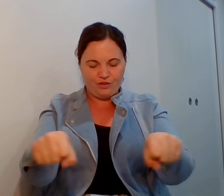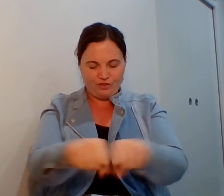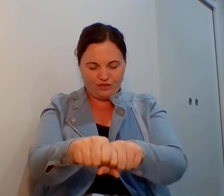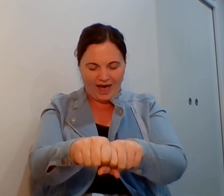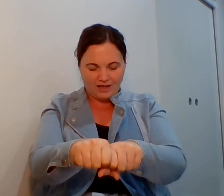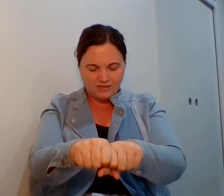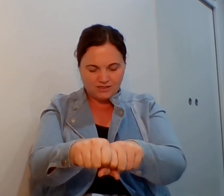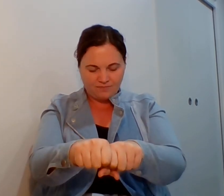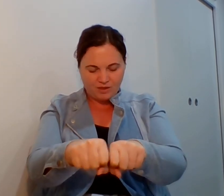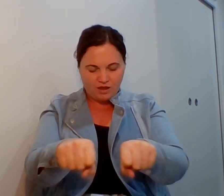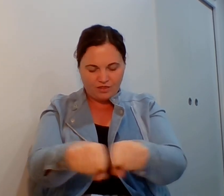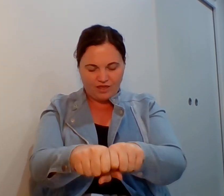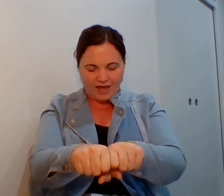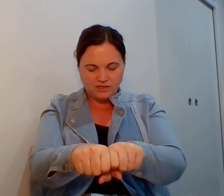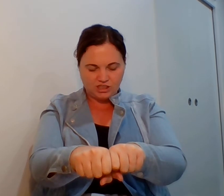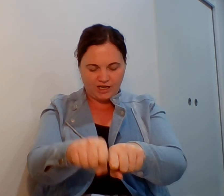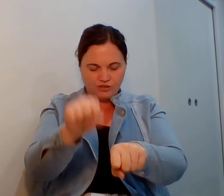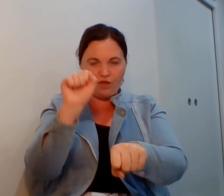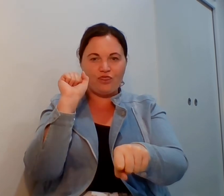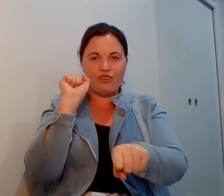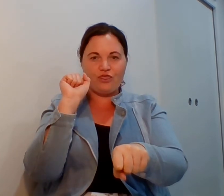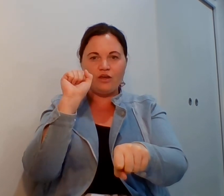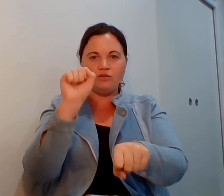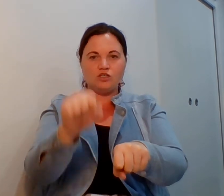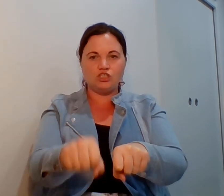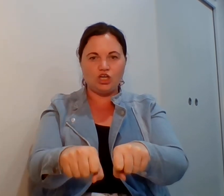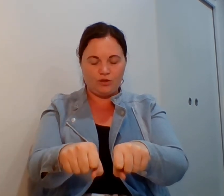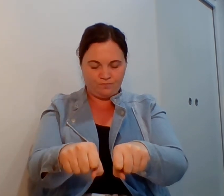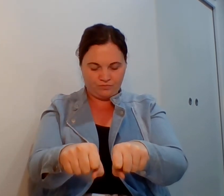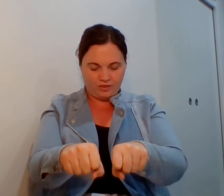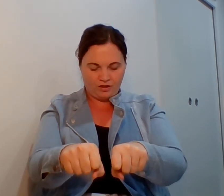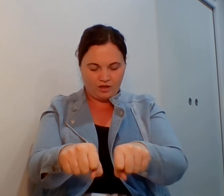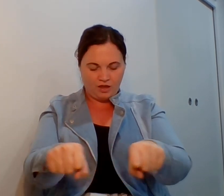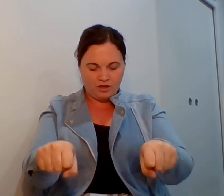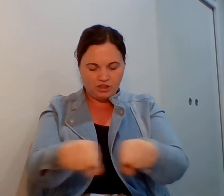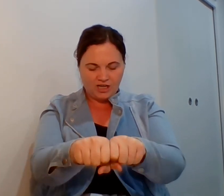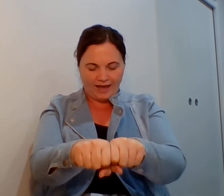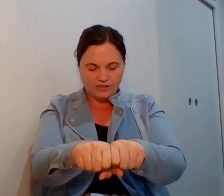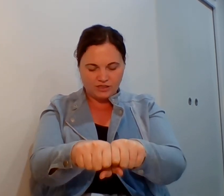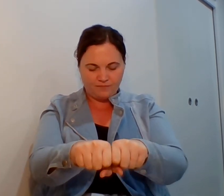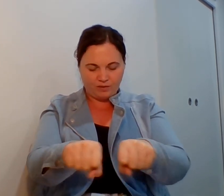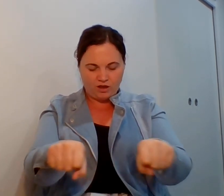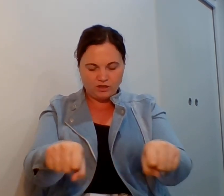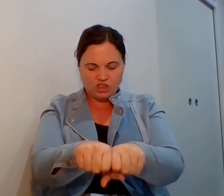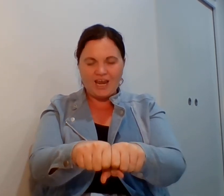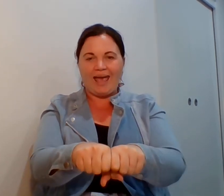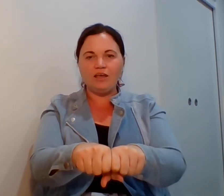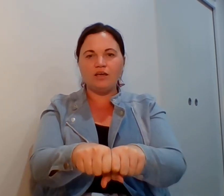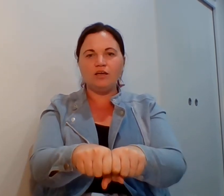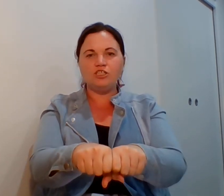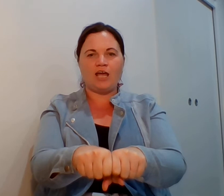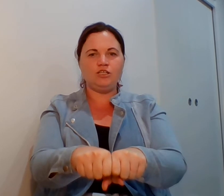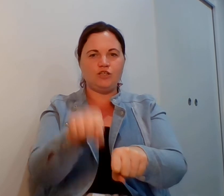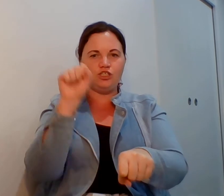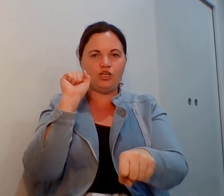That. That. Change the th to ch. Chat. Check. Change the ch